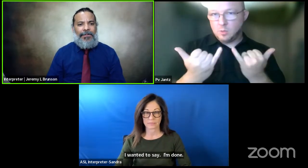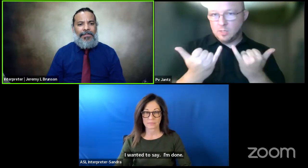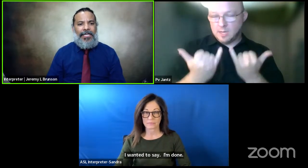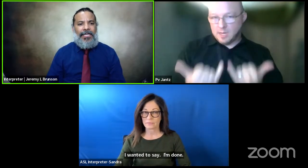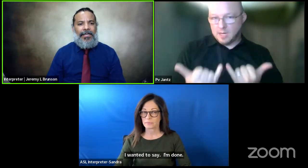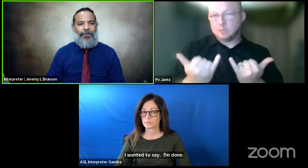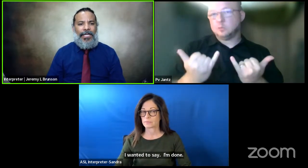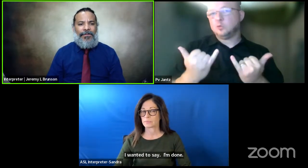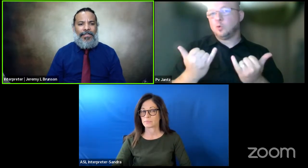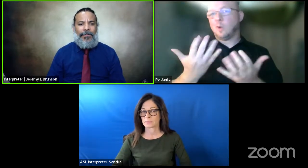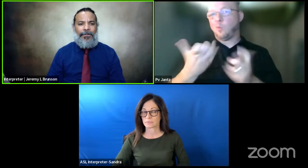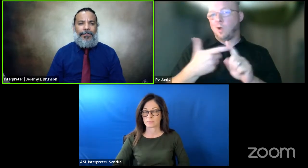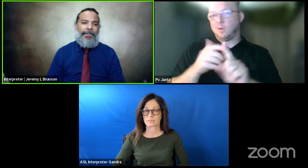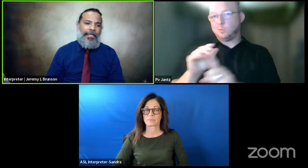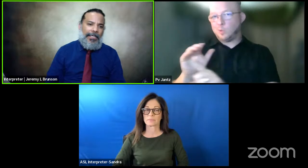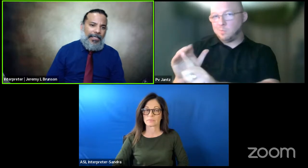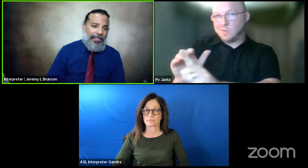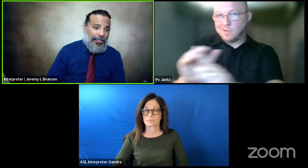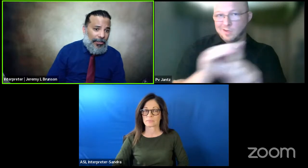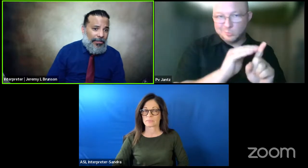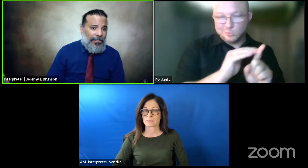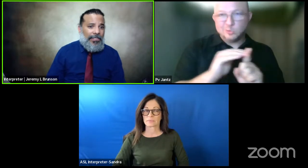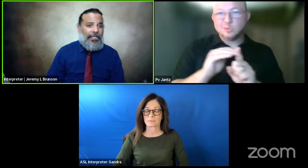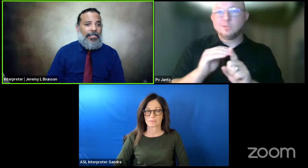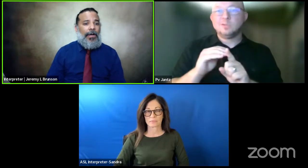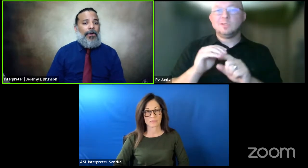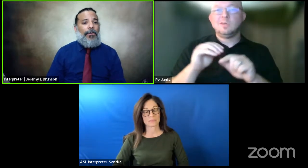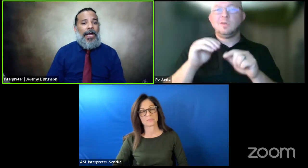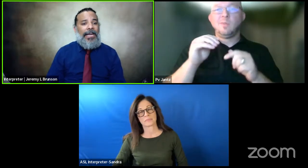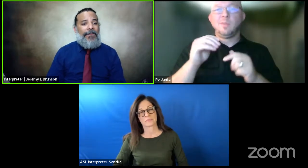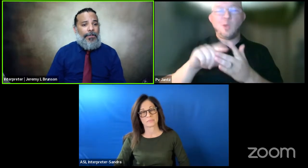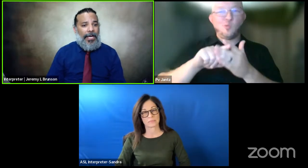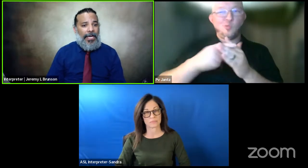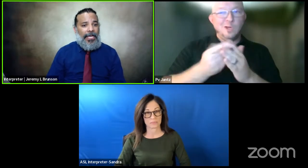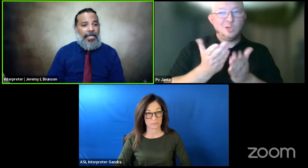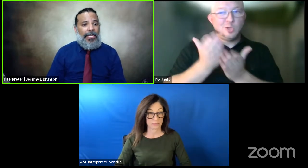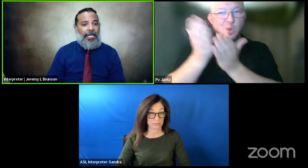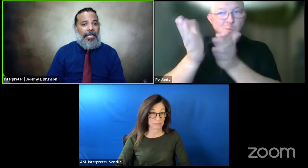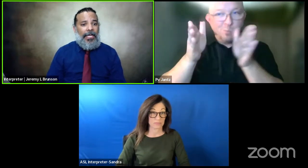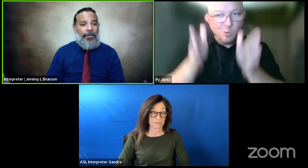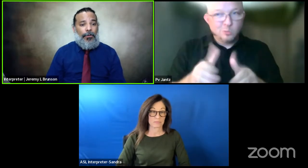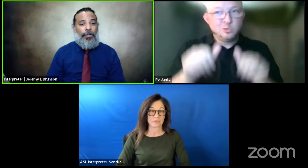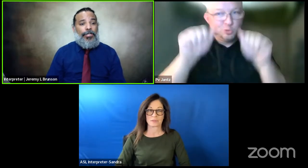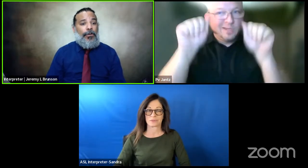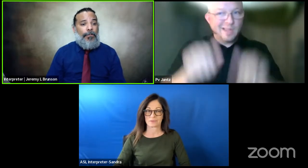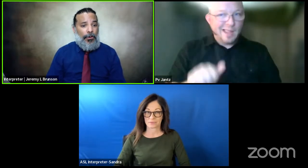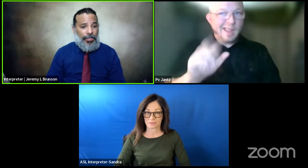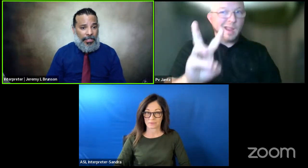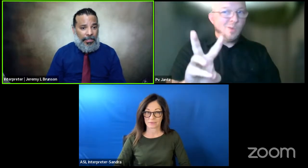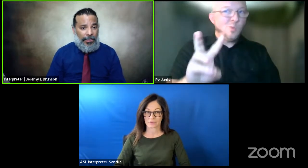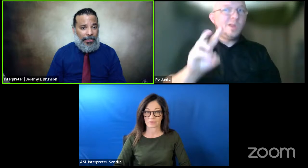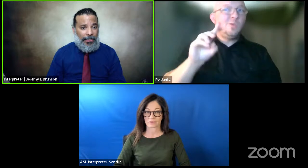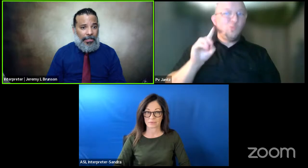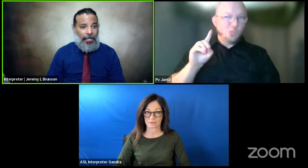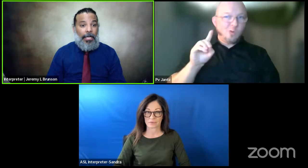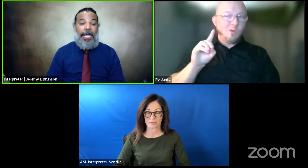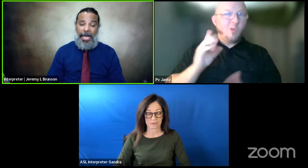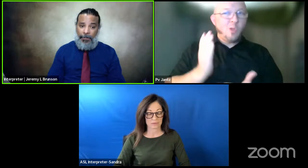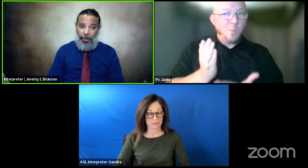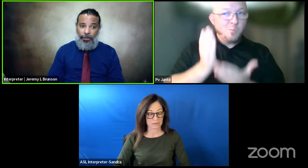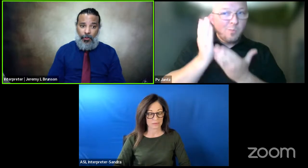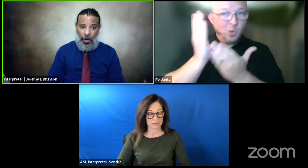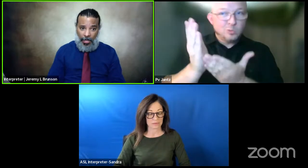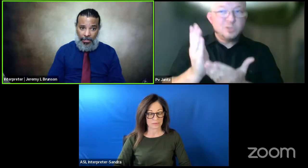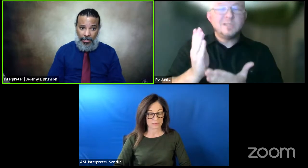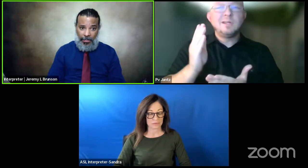And it seems like we have some concerns. So I want to remind everybody, the original motion